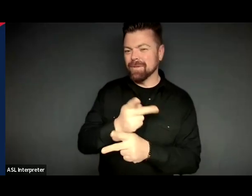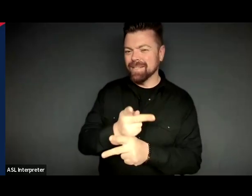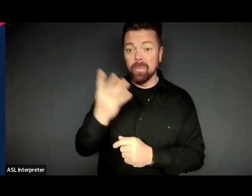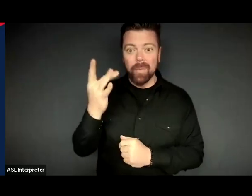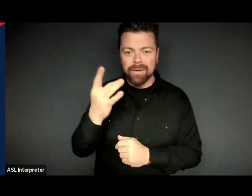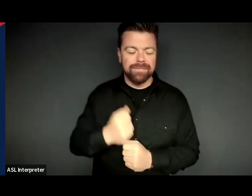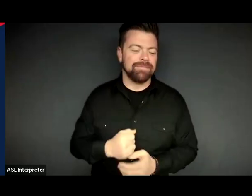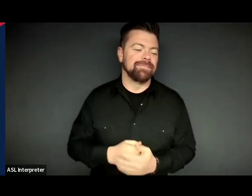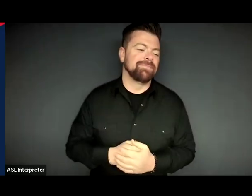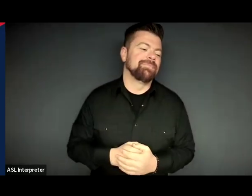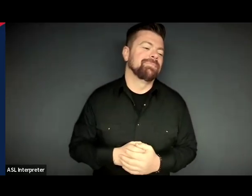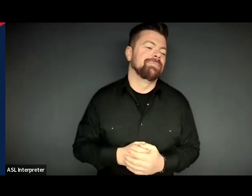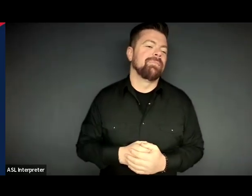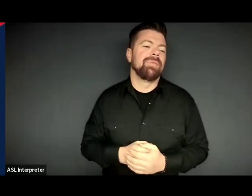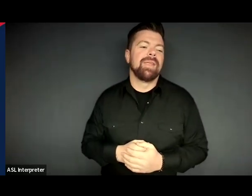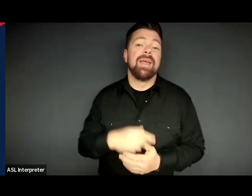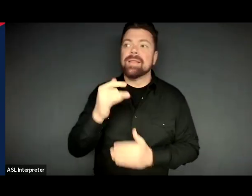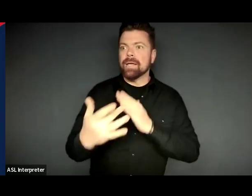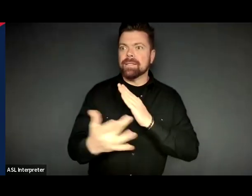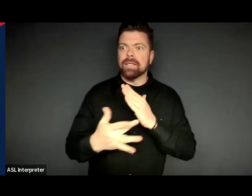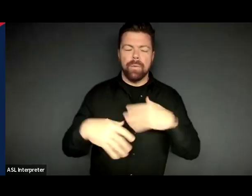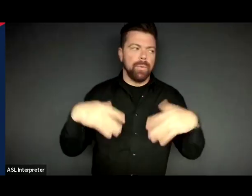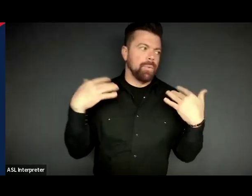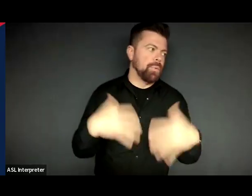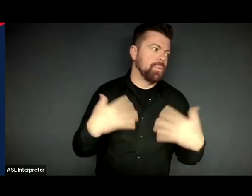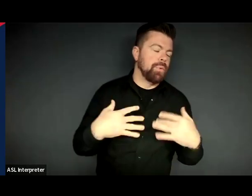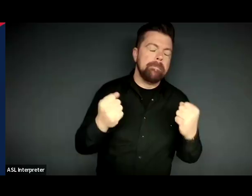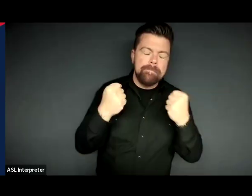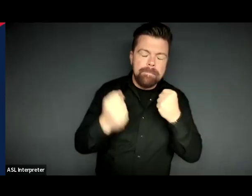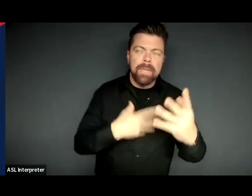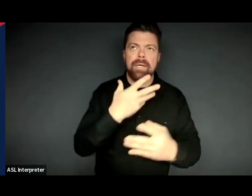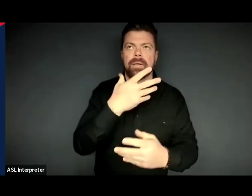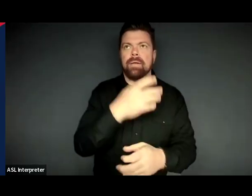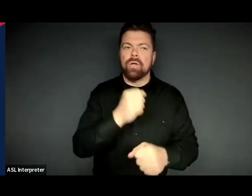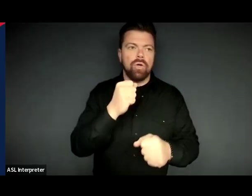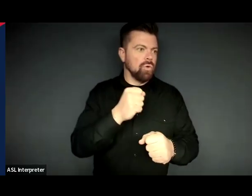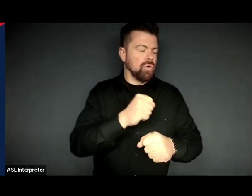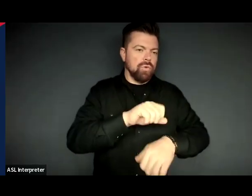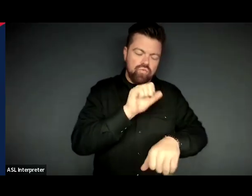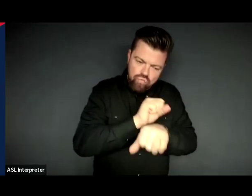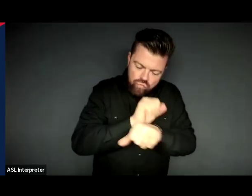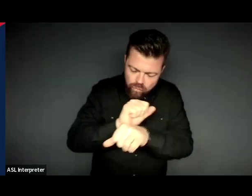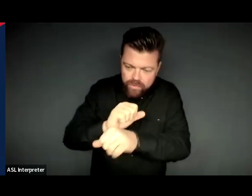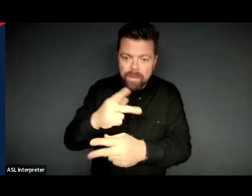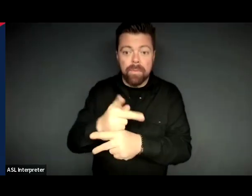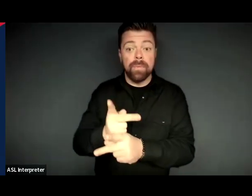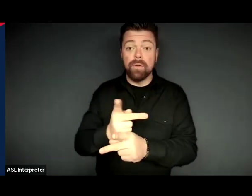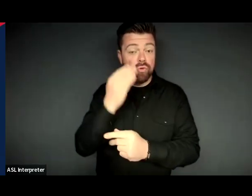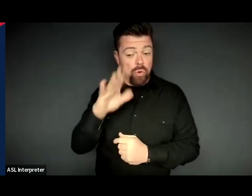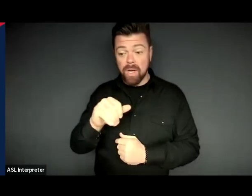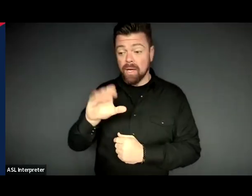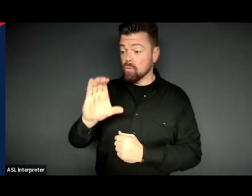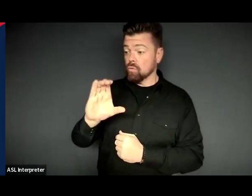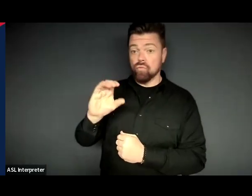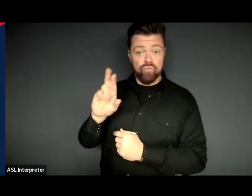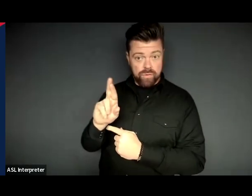these things that people have worked on for how many years? I mean, Christopher Reeve started with the functional electrical bike,